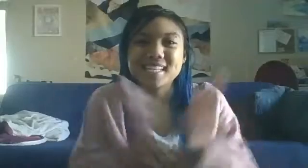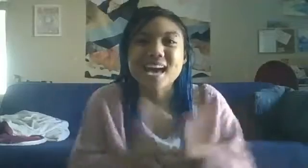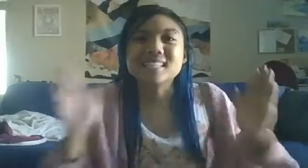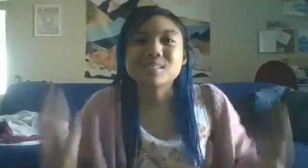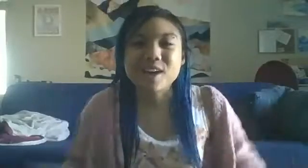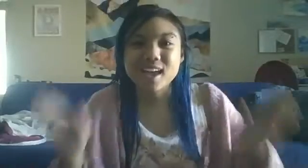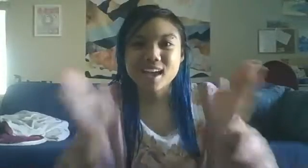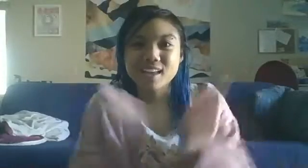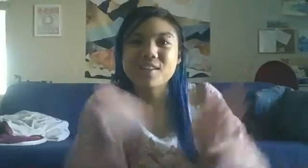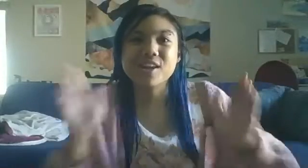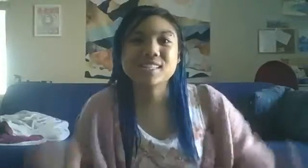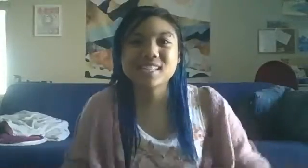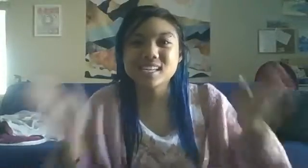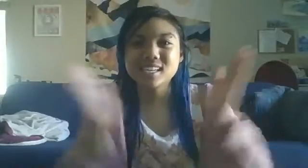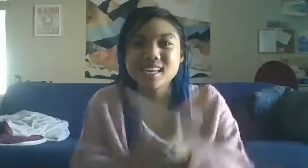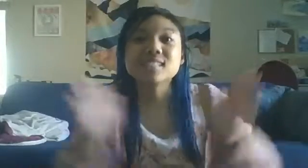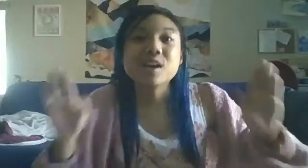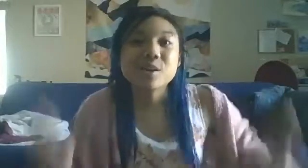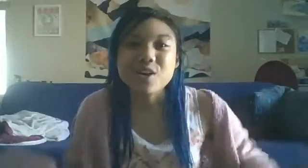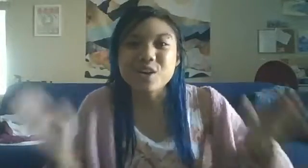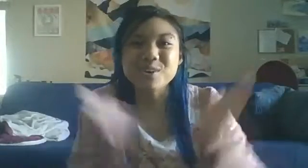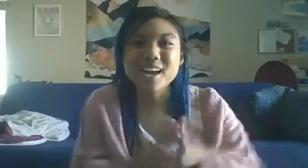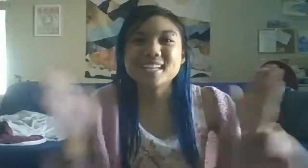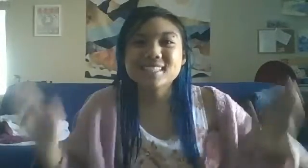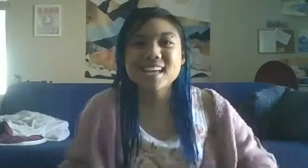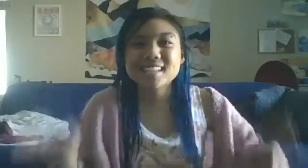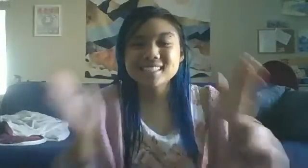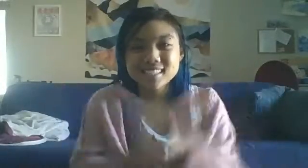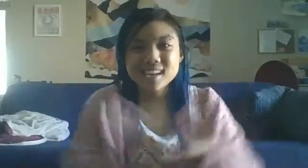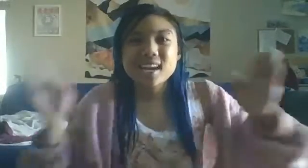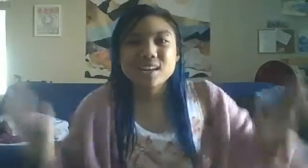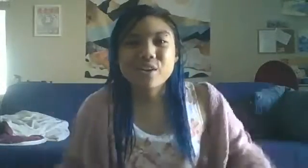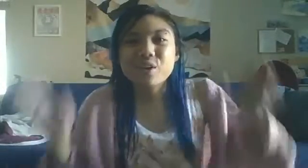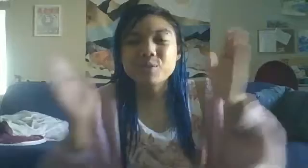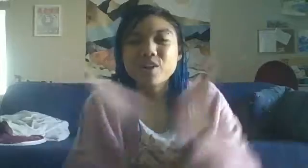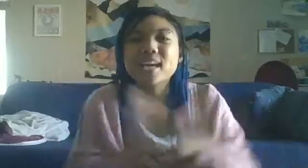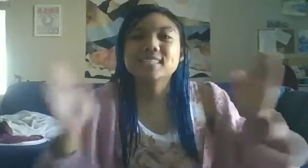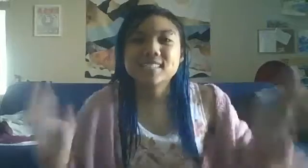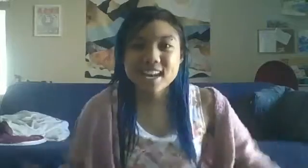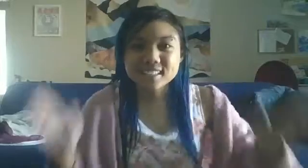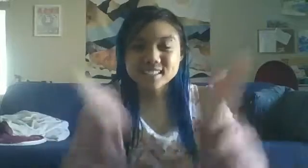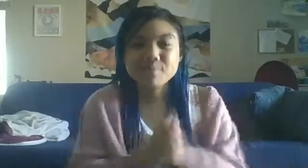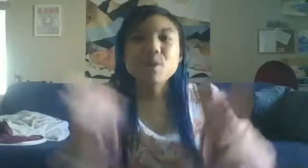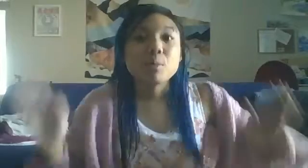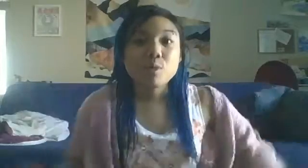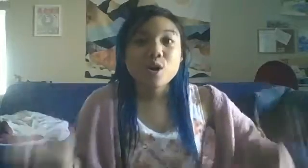días, buenos días. ¿Cómo estás? ¿Cómo estás?